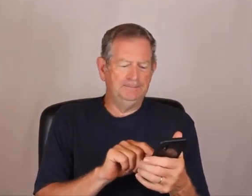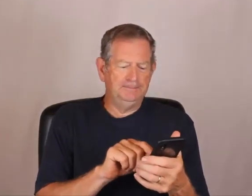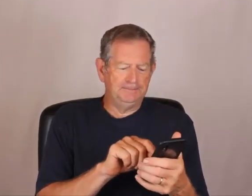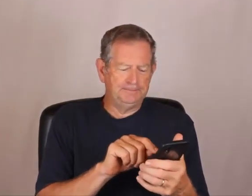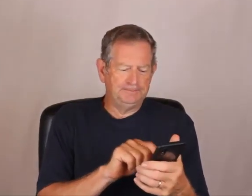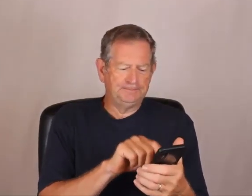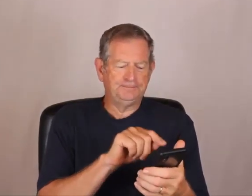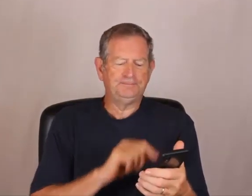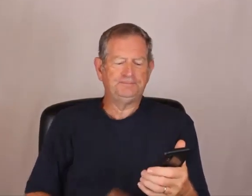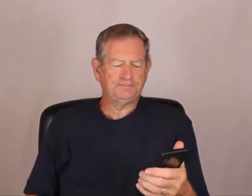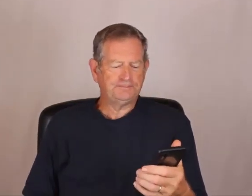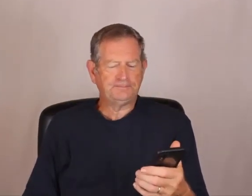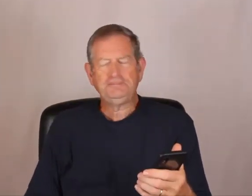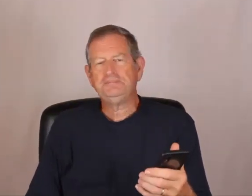I